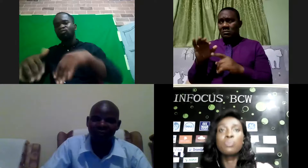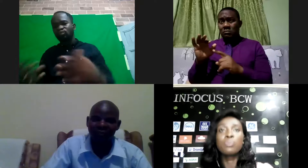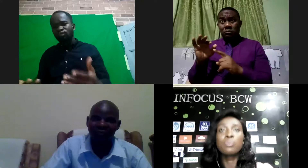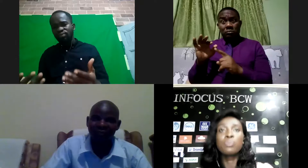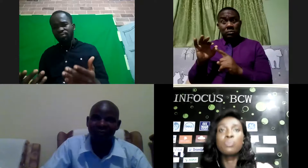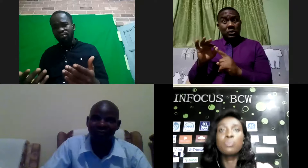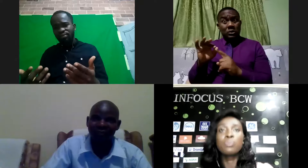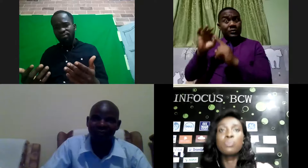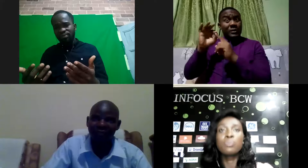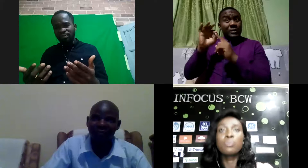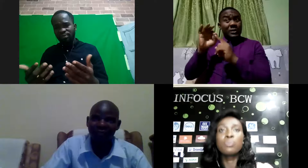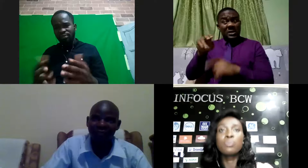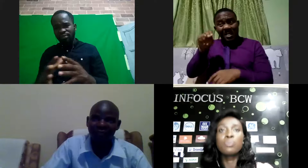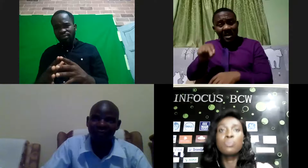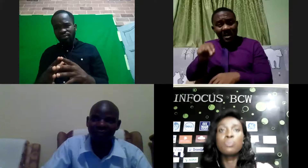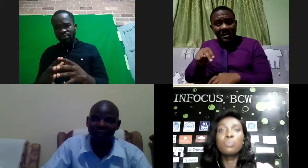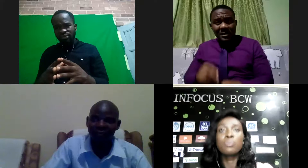Mr.